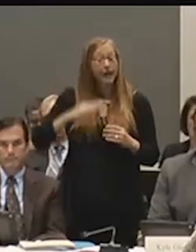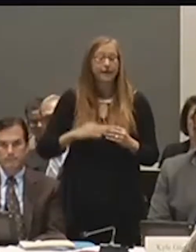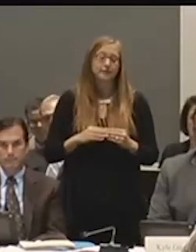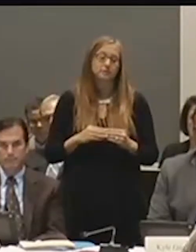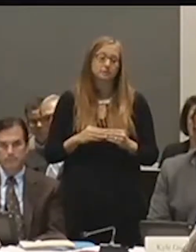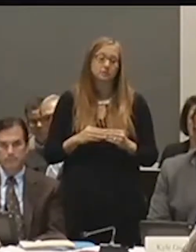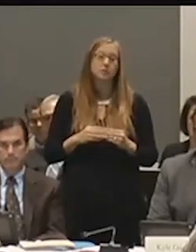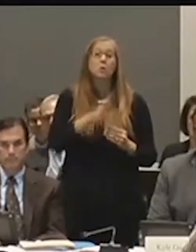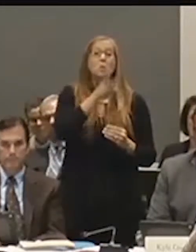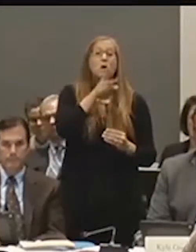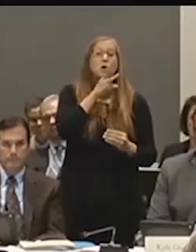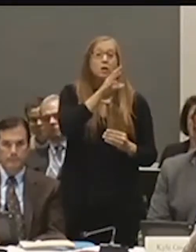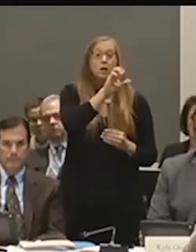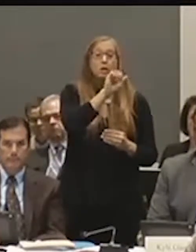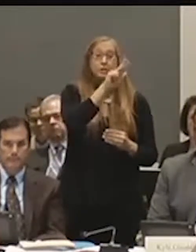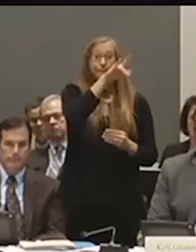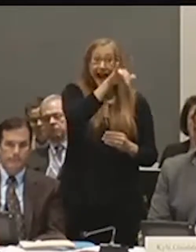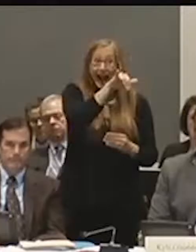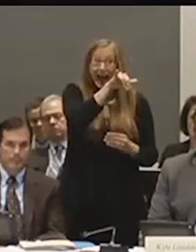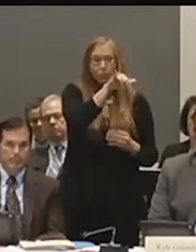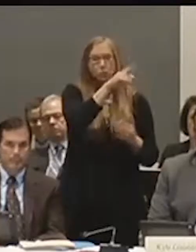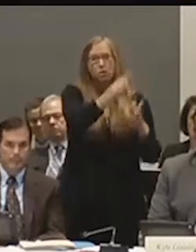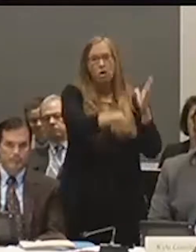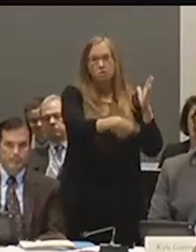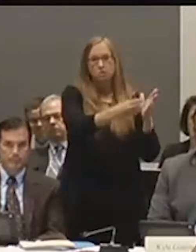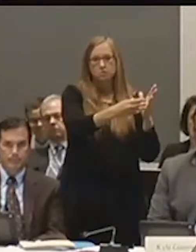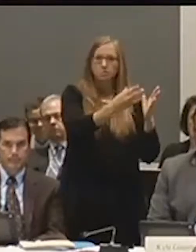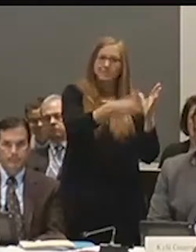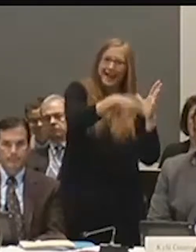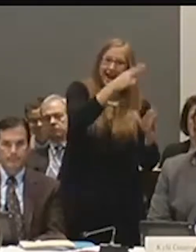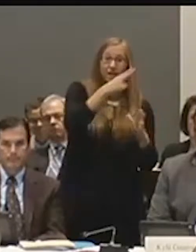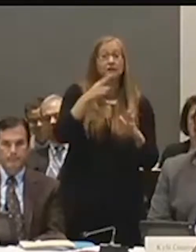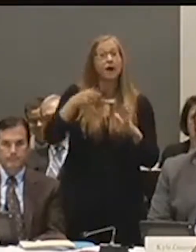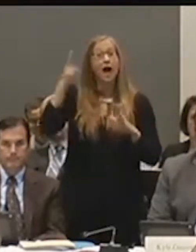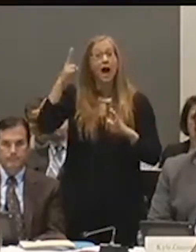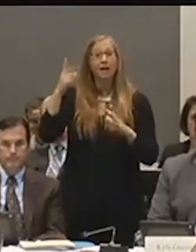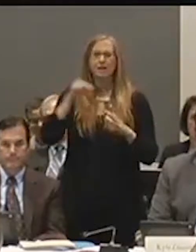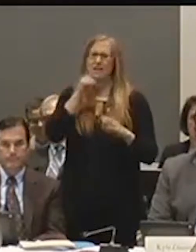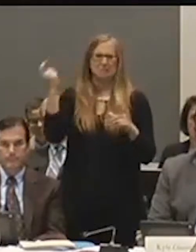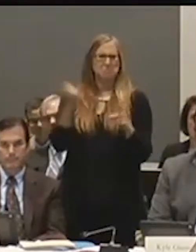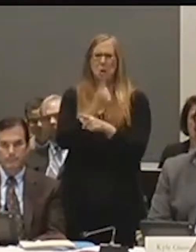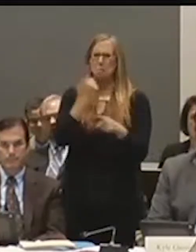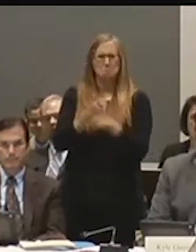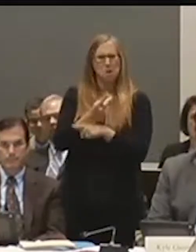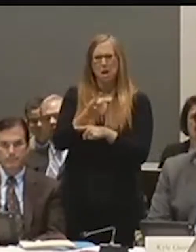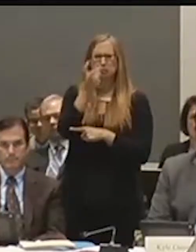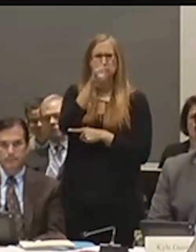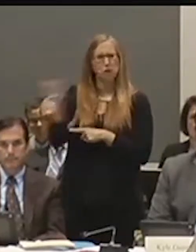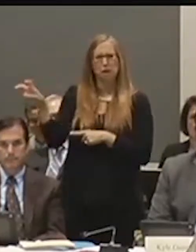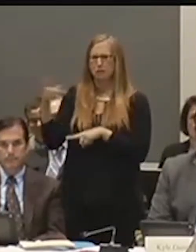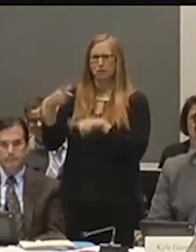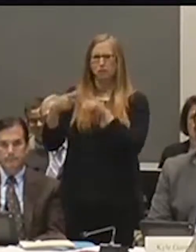the water supply costs are quite high. They're high because of inappropriate transfers to the general fund